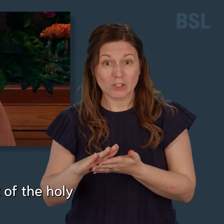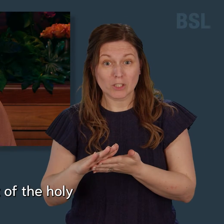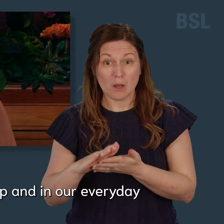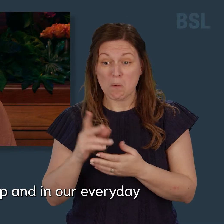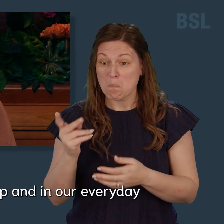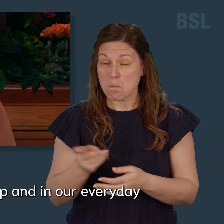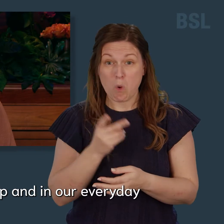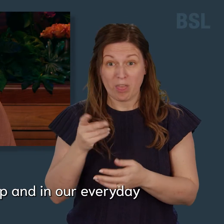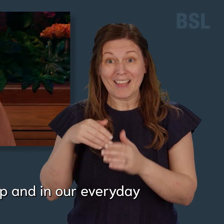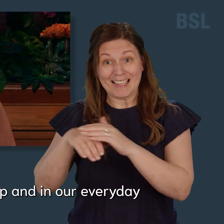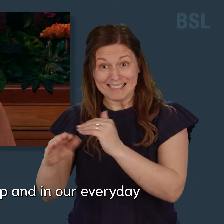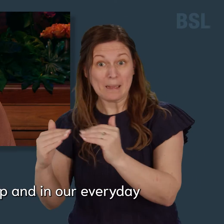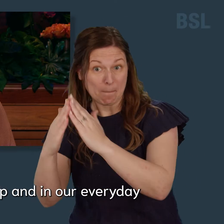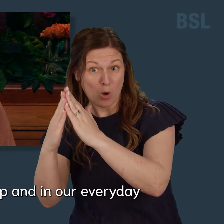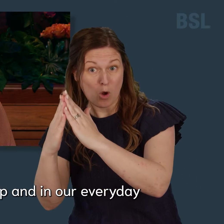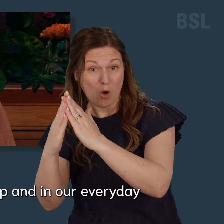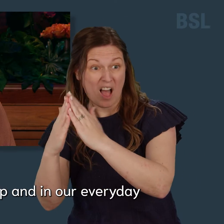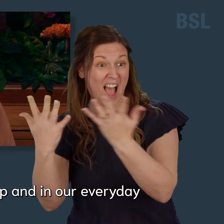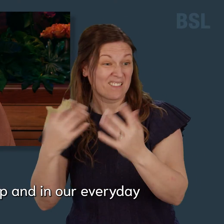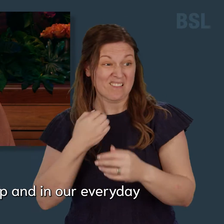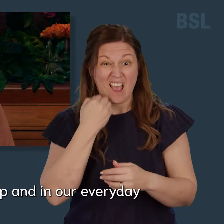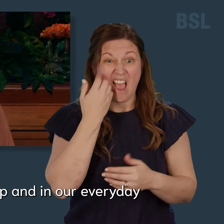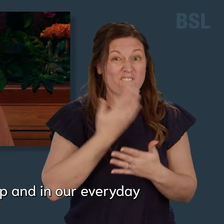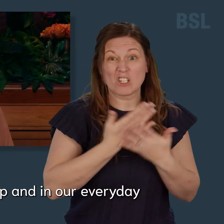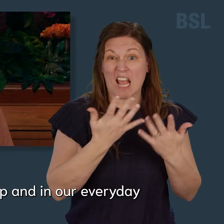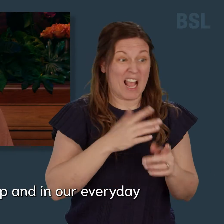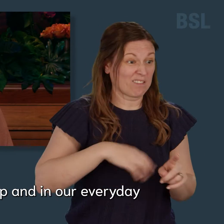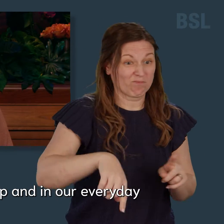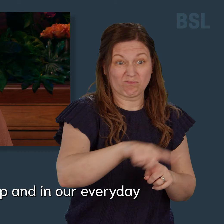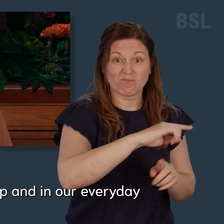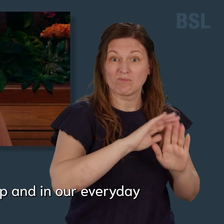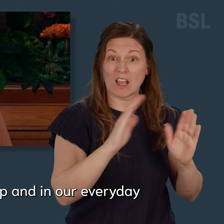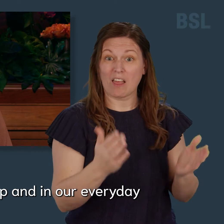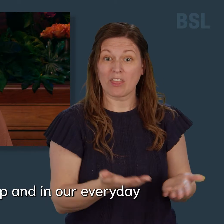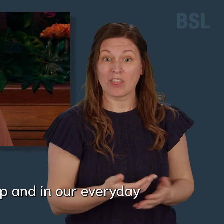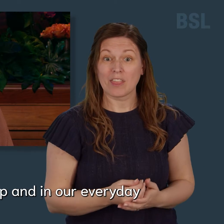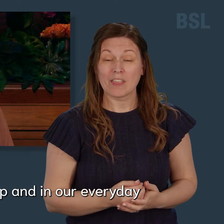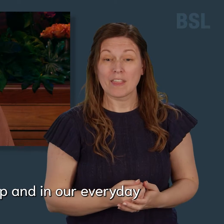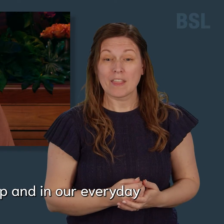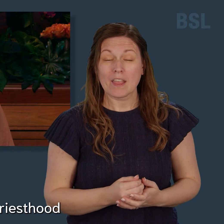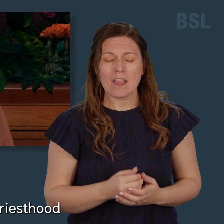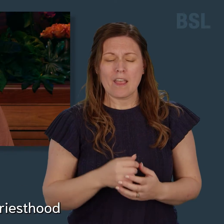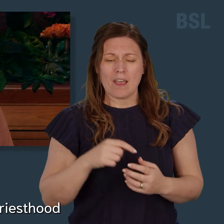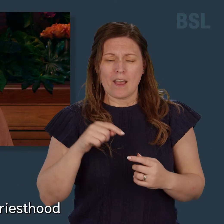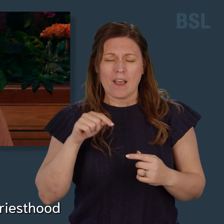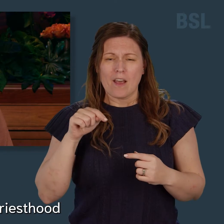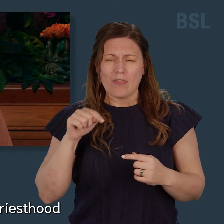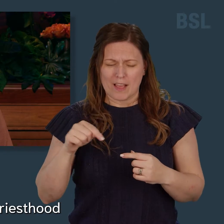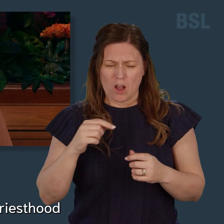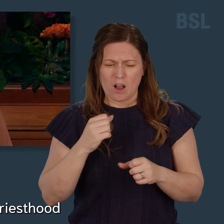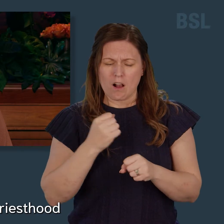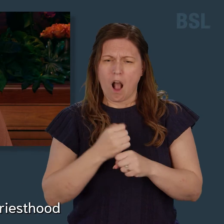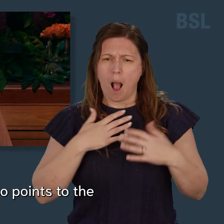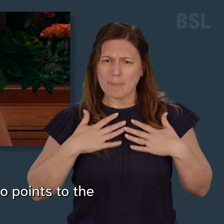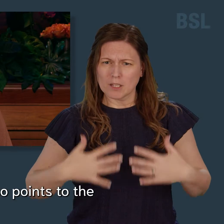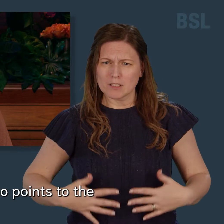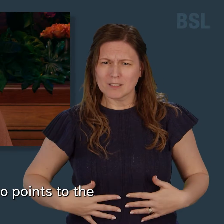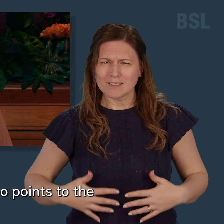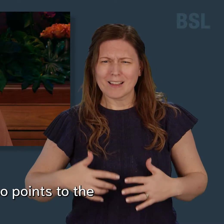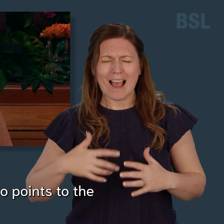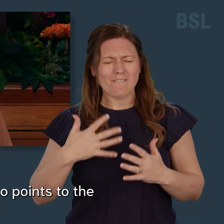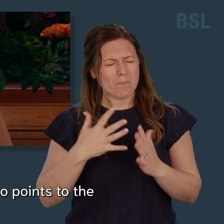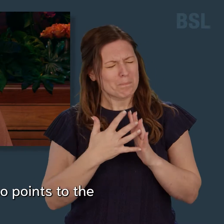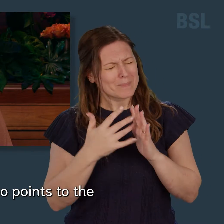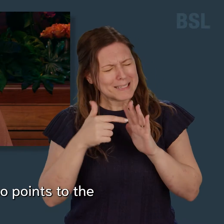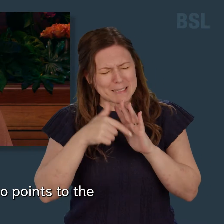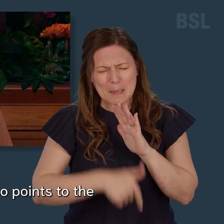priesthood, both during temple worship and in our everyday lives. The garment of the holy priesthood is